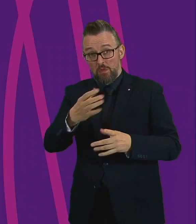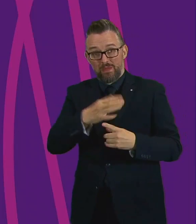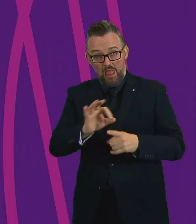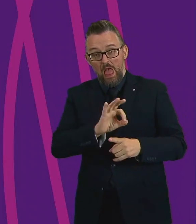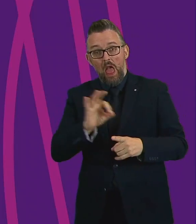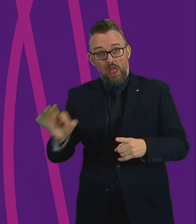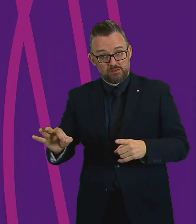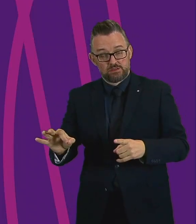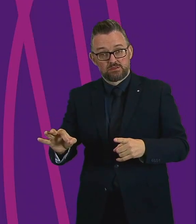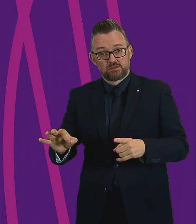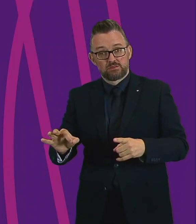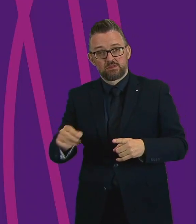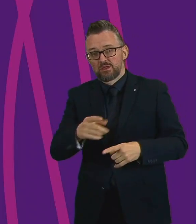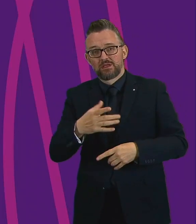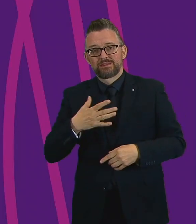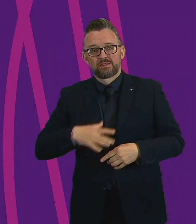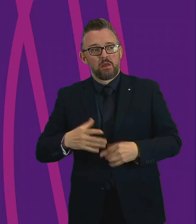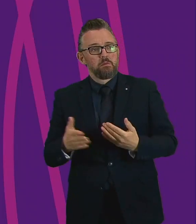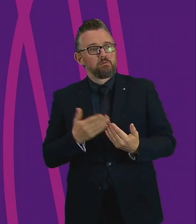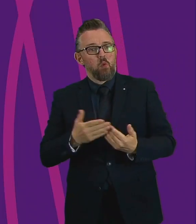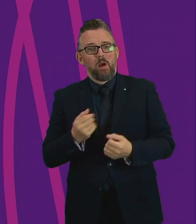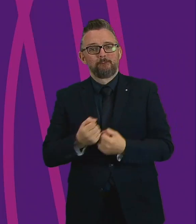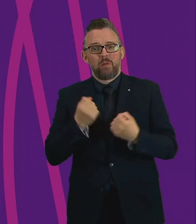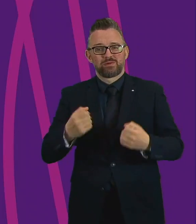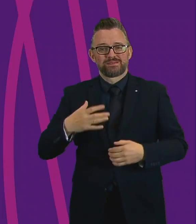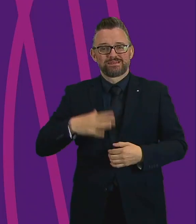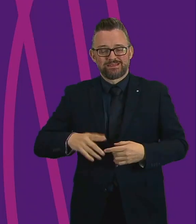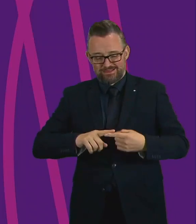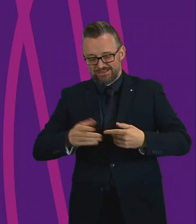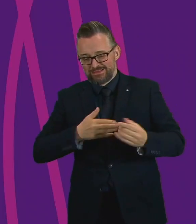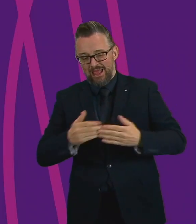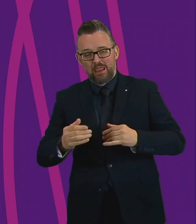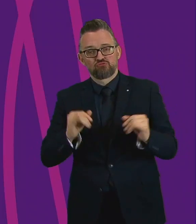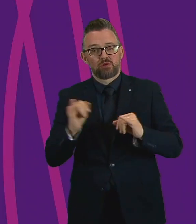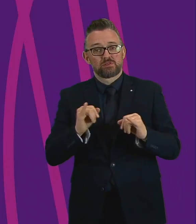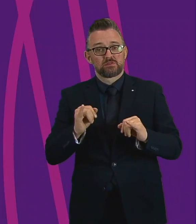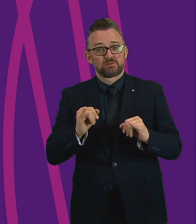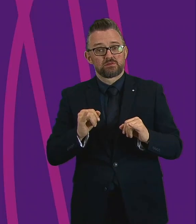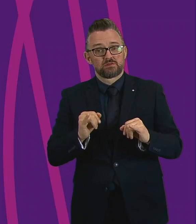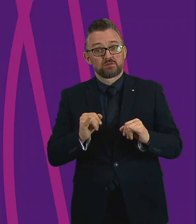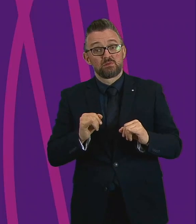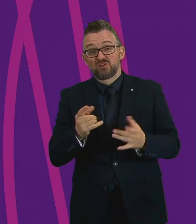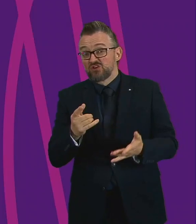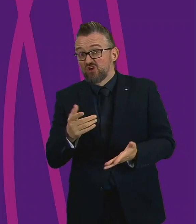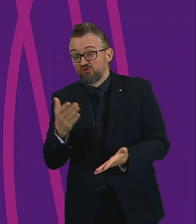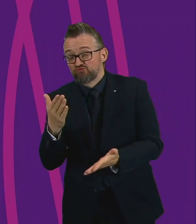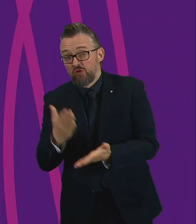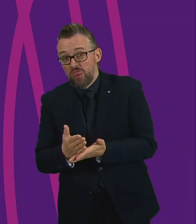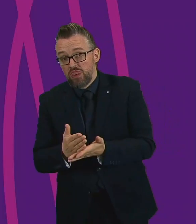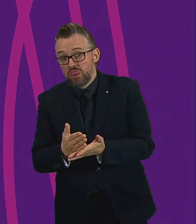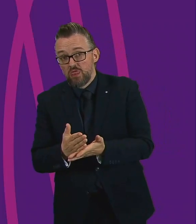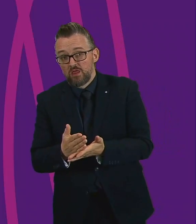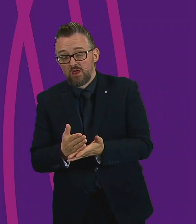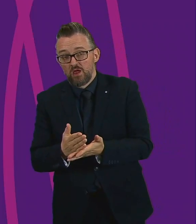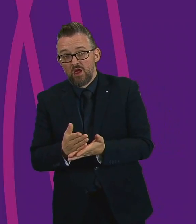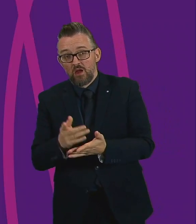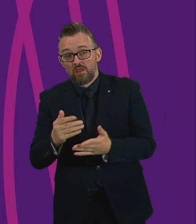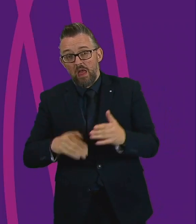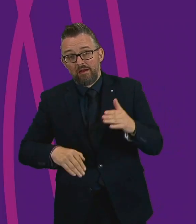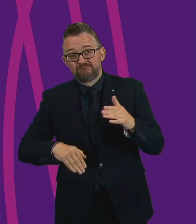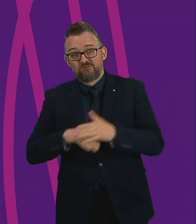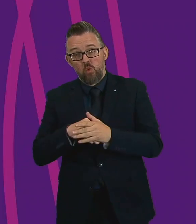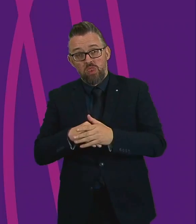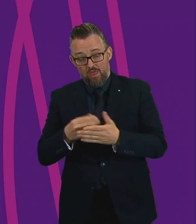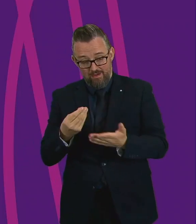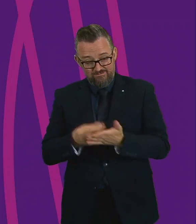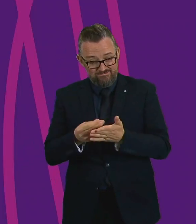the Finance Secretary, saying more powers were required to tackle the crisis. The reality is that full fiscal